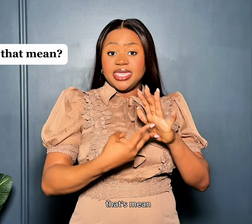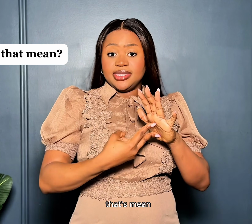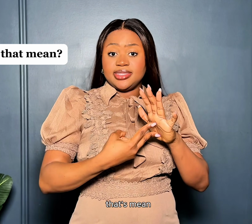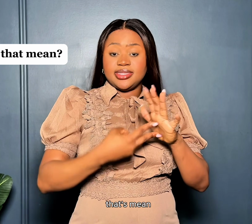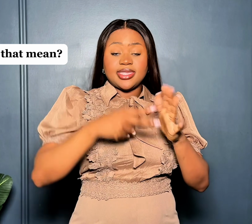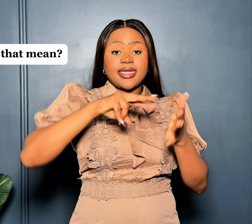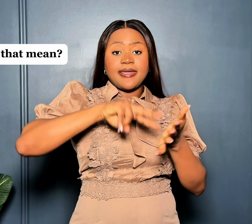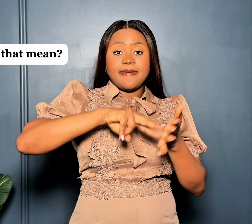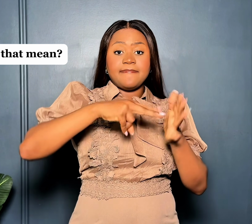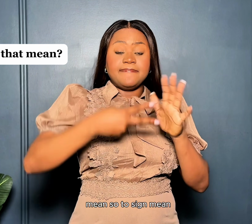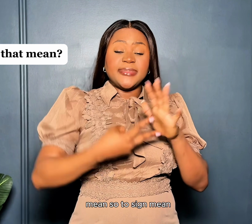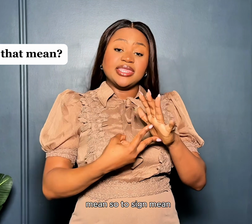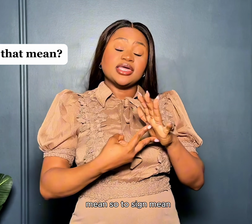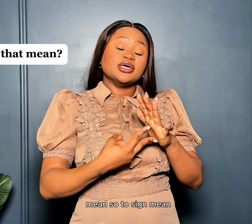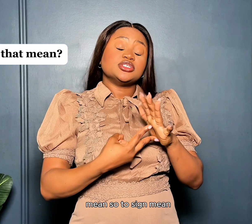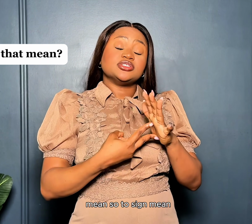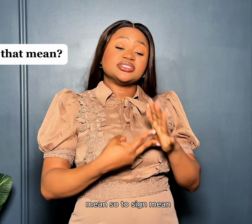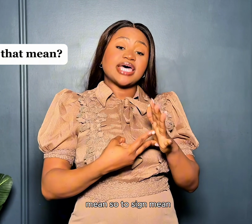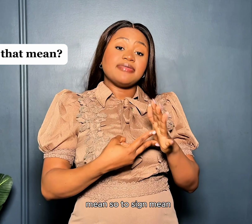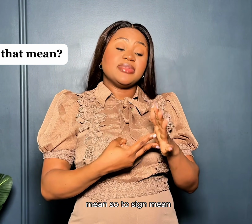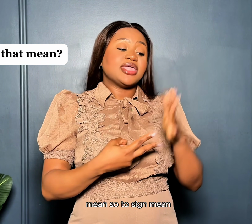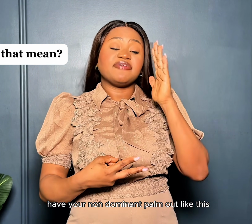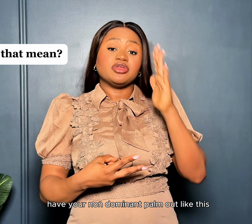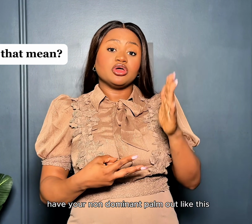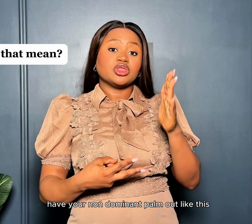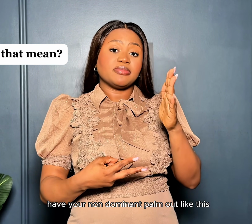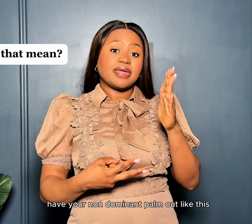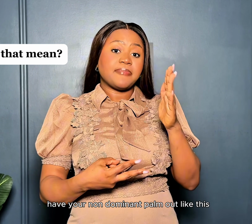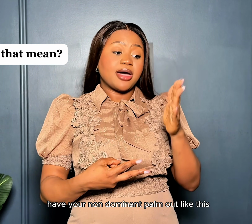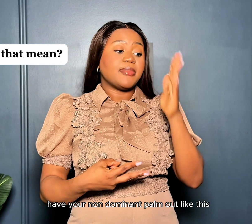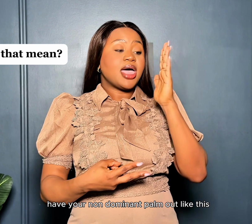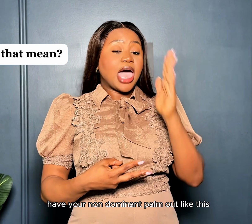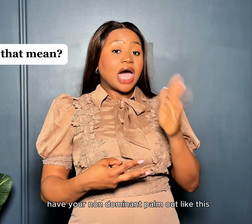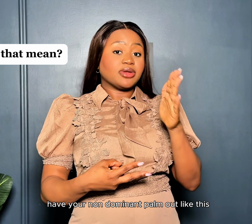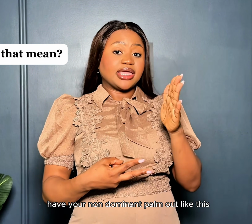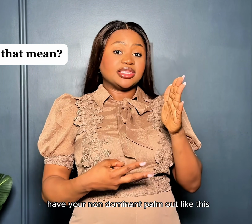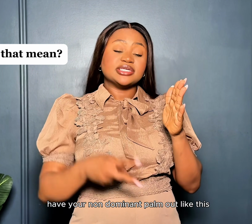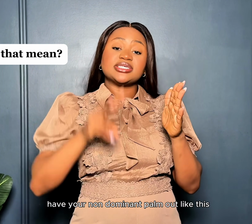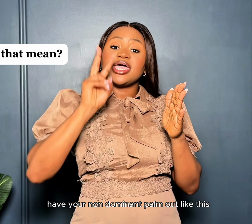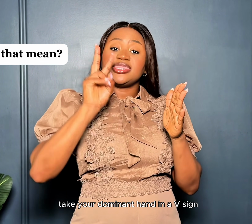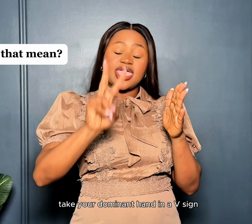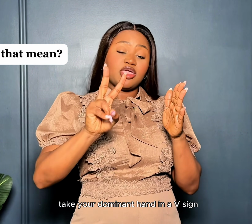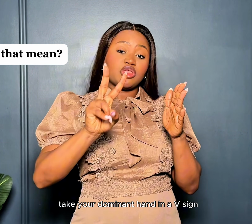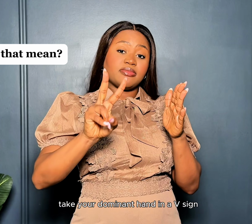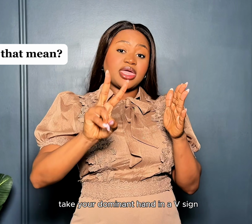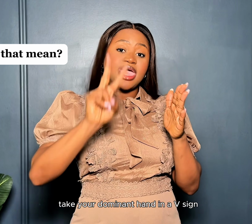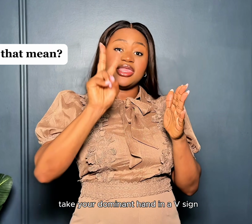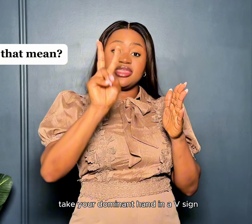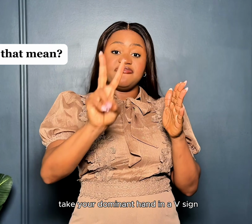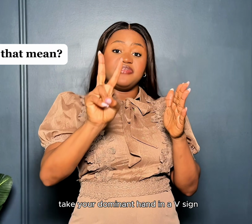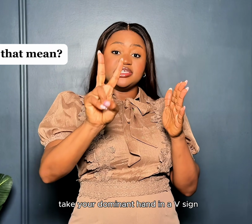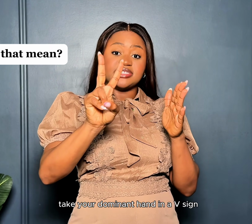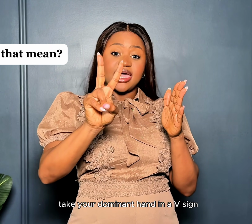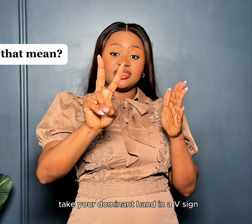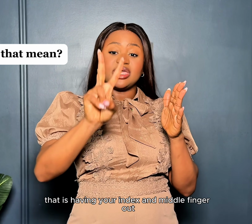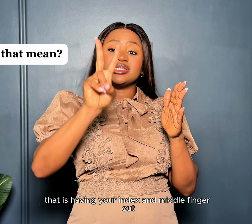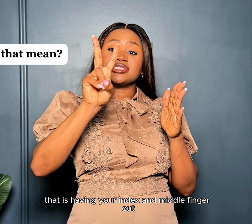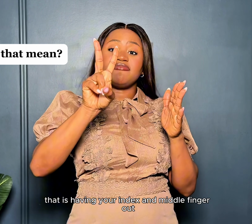mean. So to sign mean, have your non-dominant palm out like this. Take your dominant hand in a V sign that is having